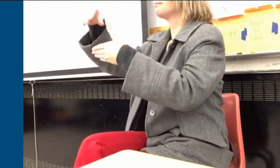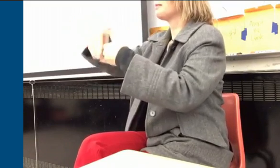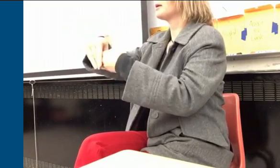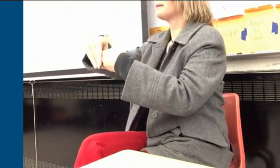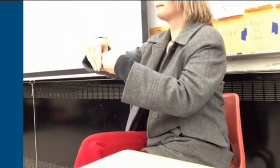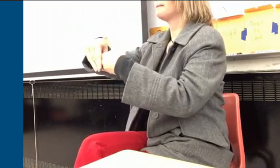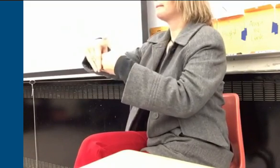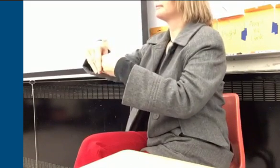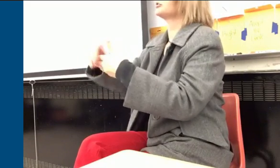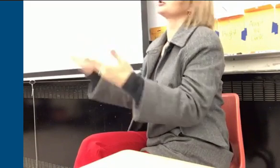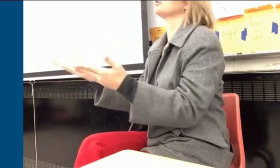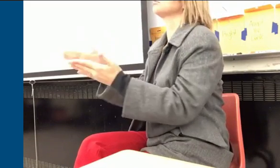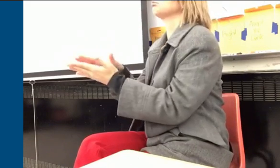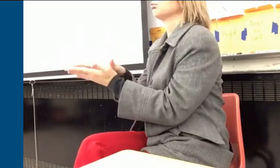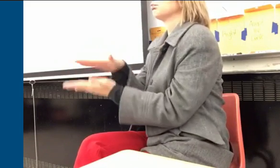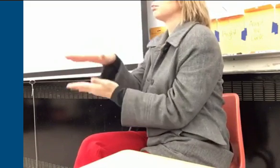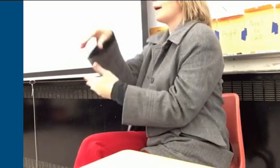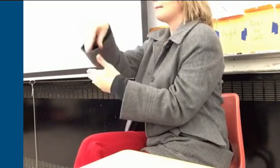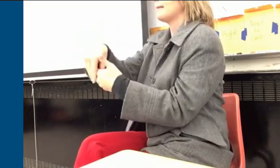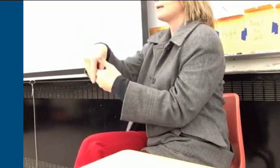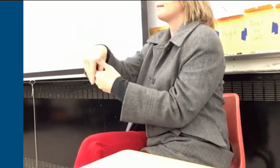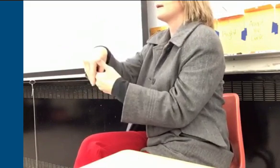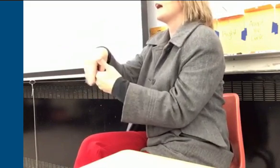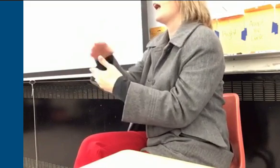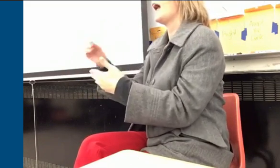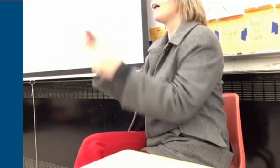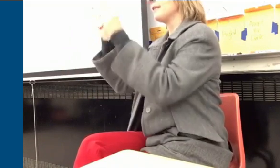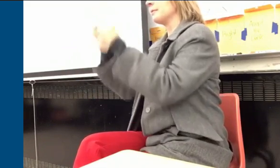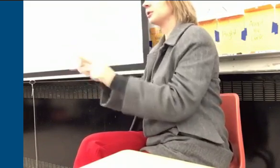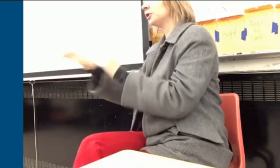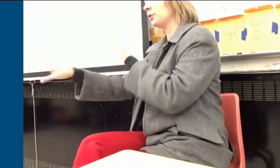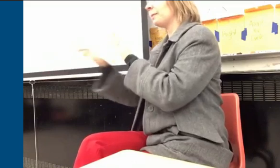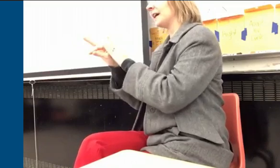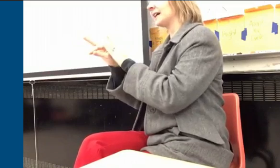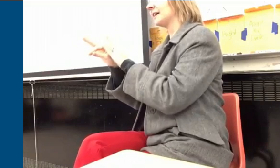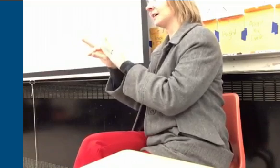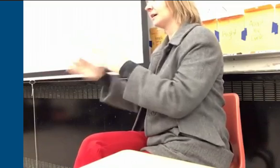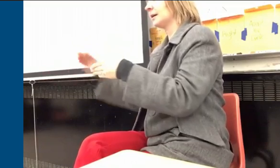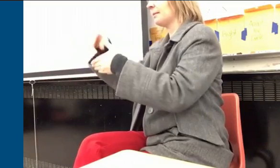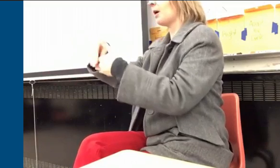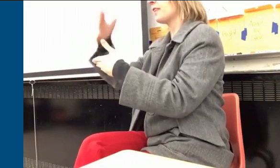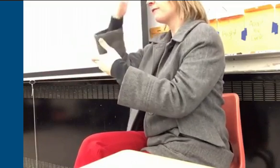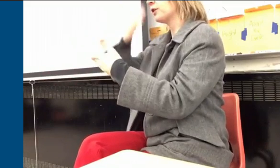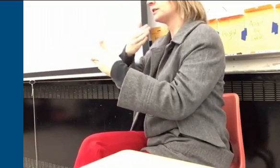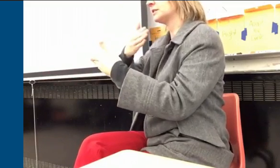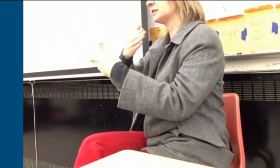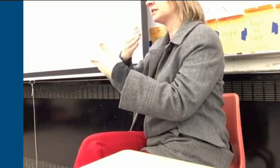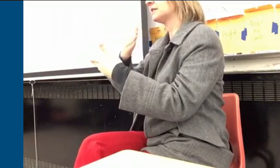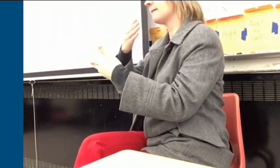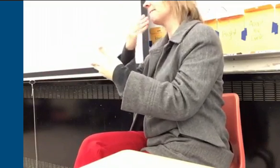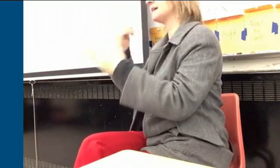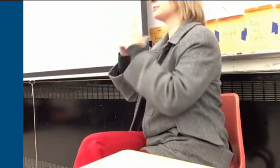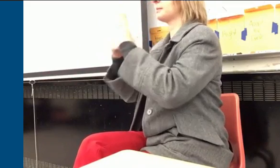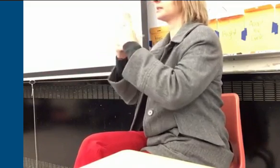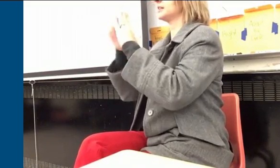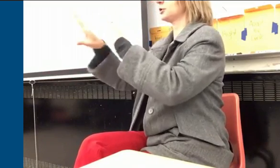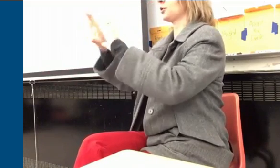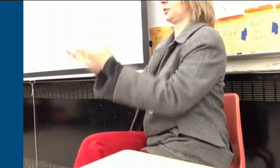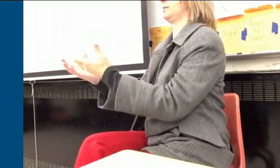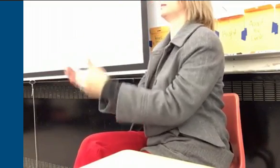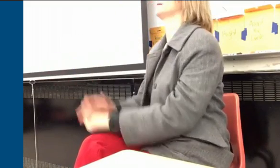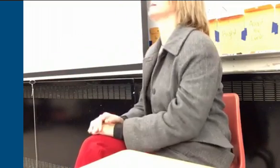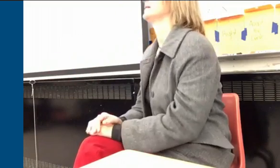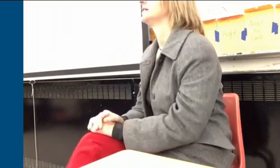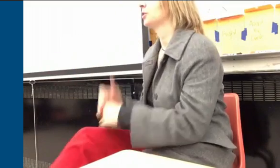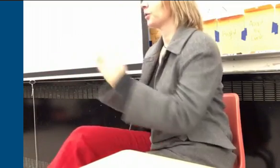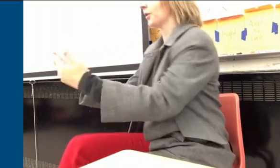Somebody in your group, you just paper clip them together. And put that car on the very front that you feel like best represents and is your best car for